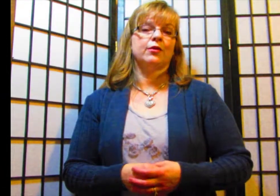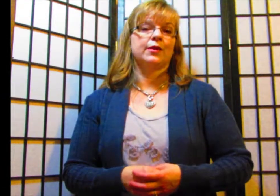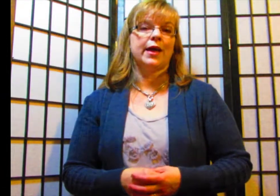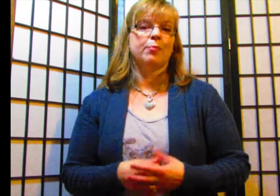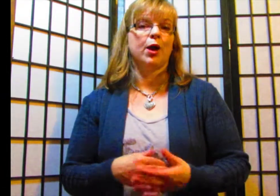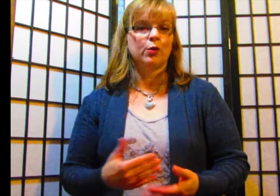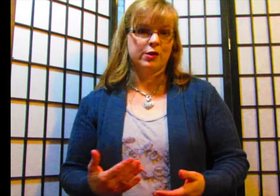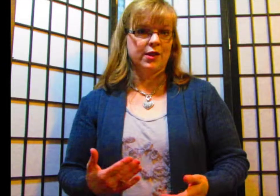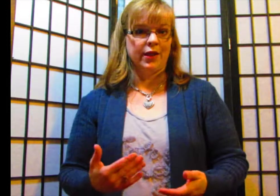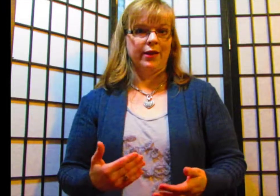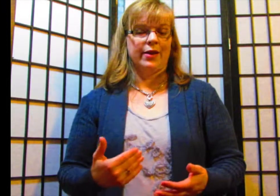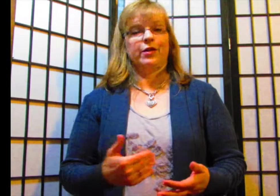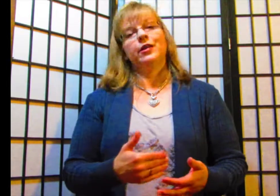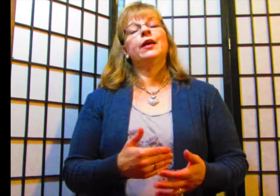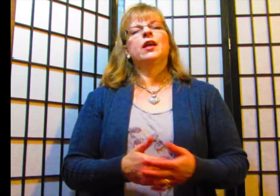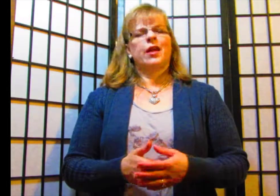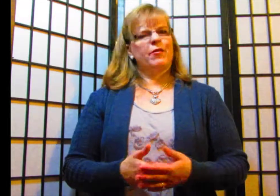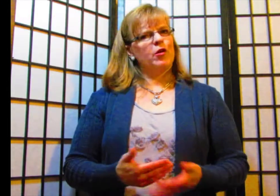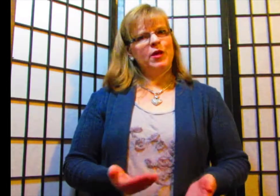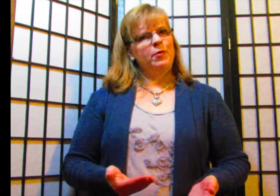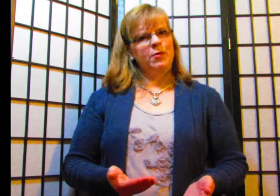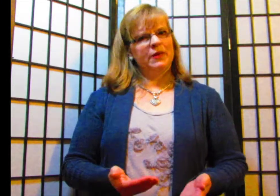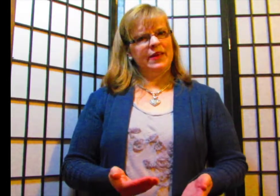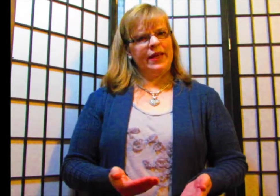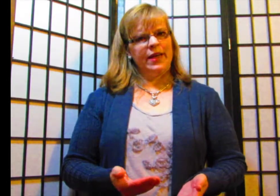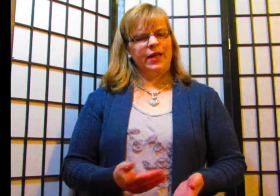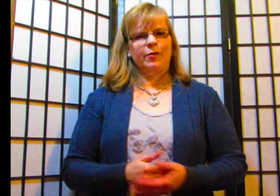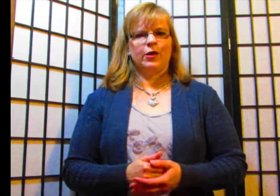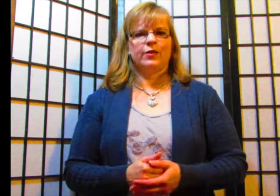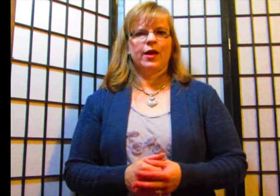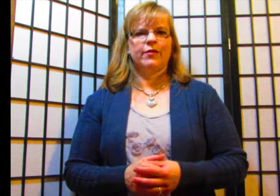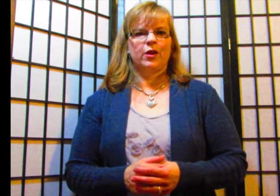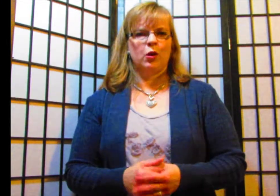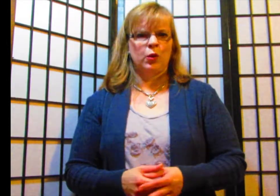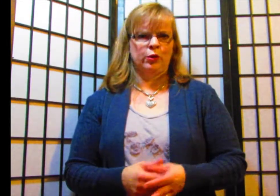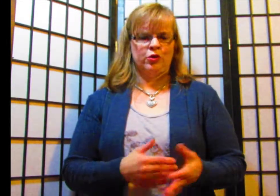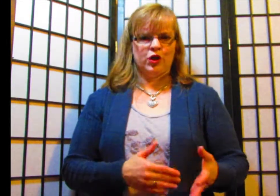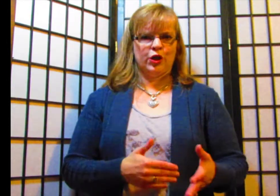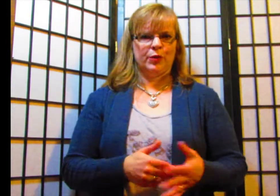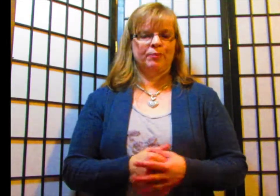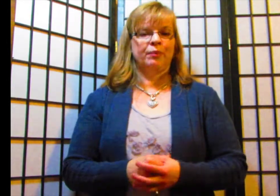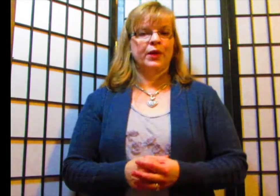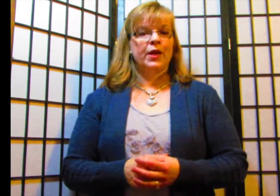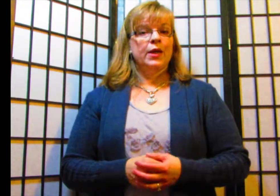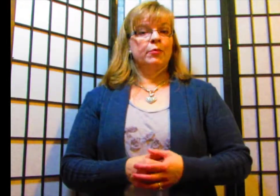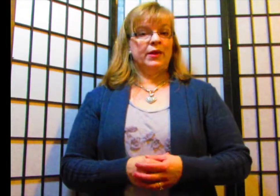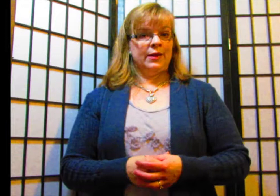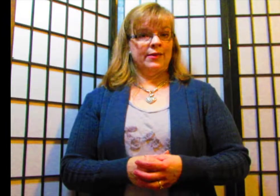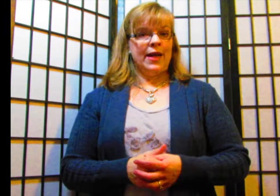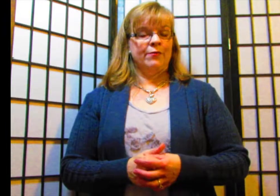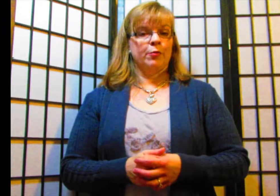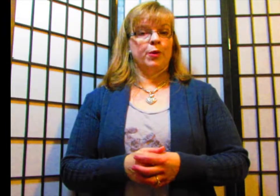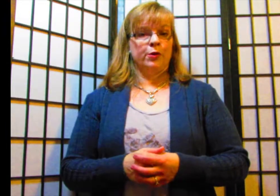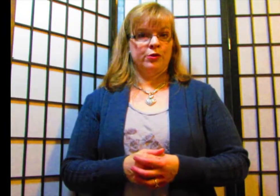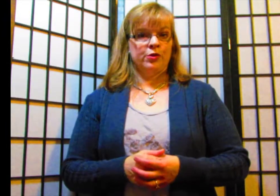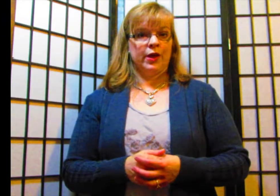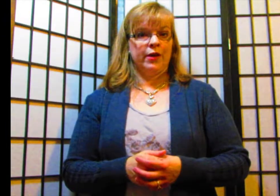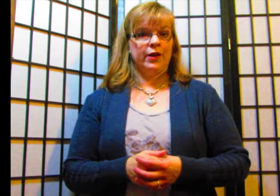say I'm posting a letter. Not very many people say that anymore. It's kind of an old term. But the sign for postal